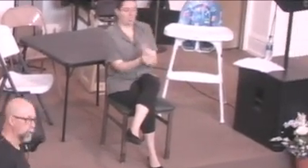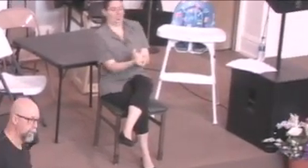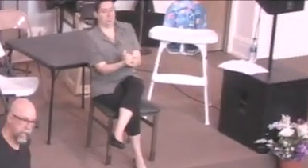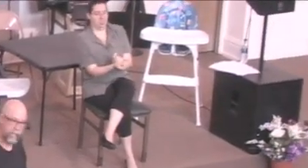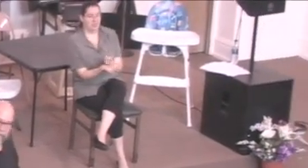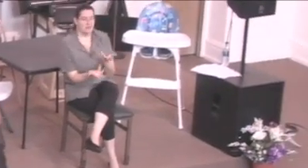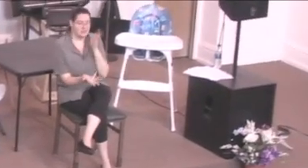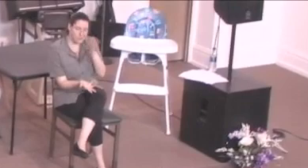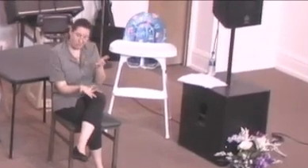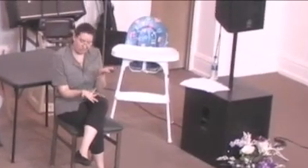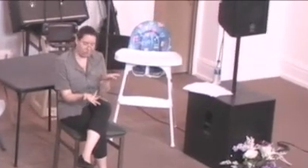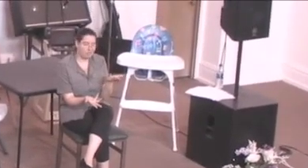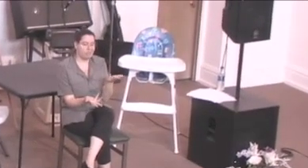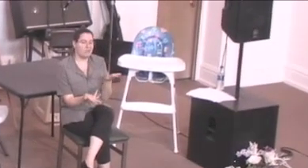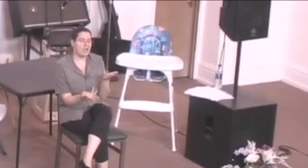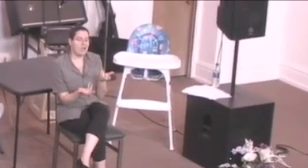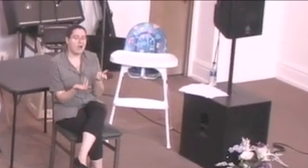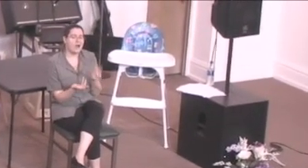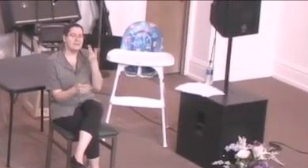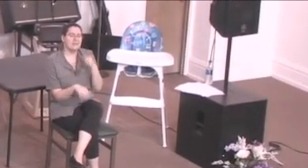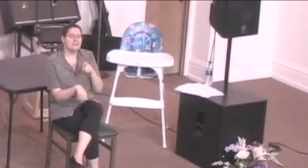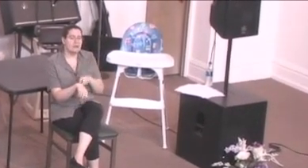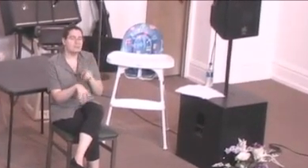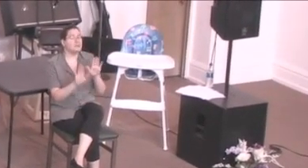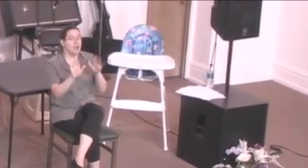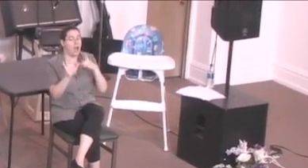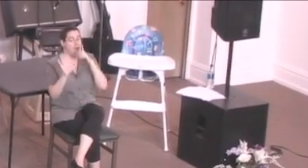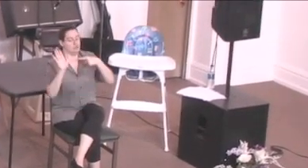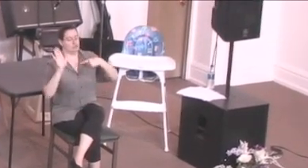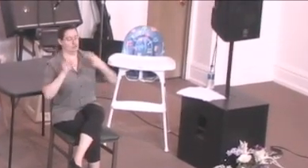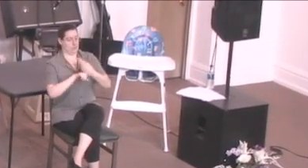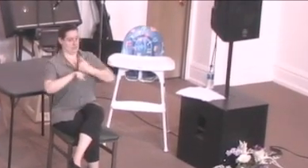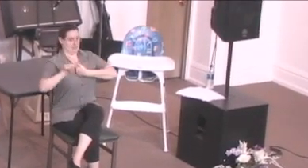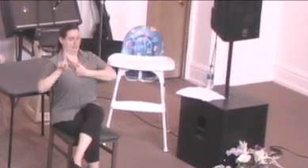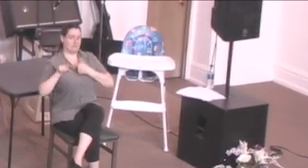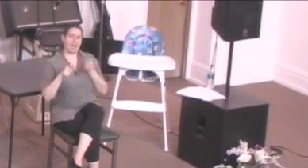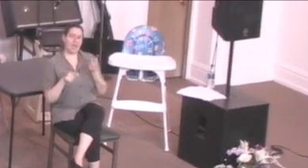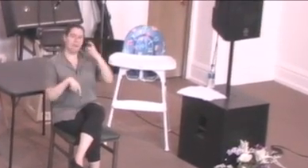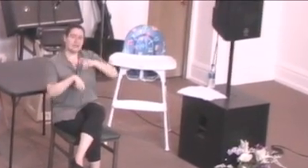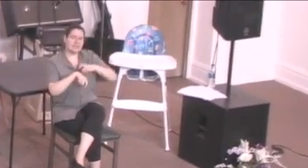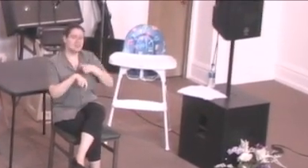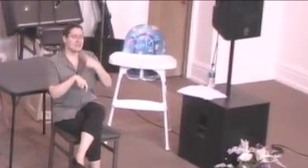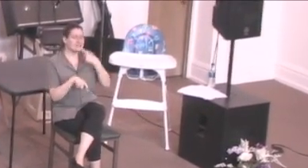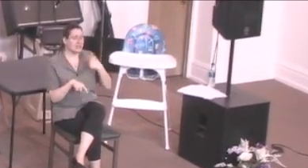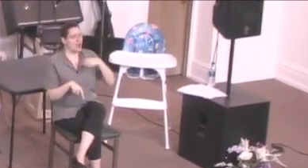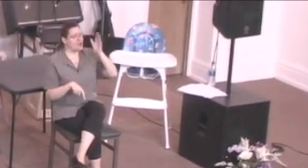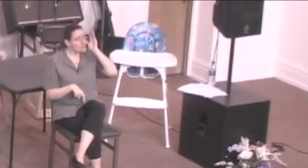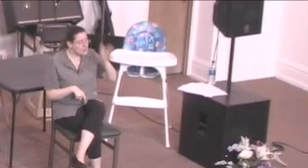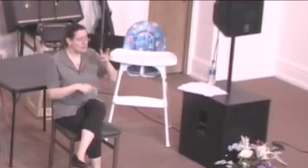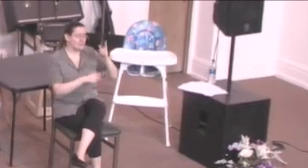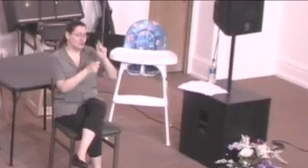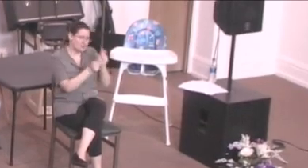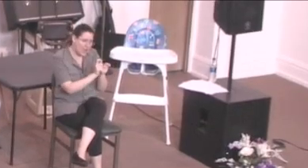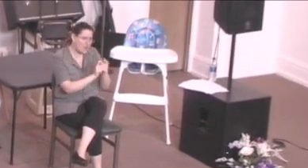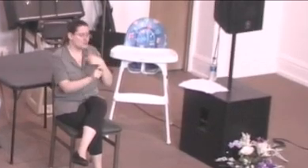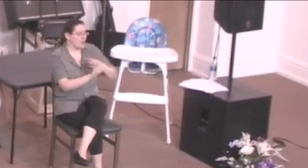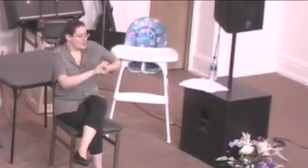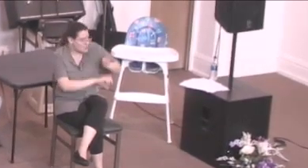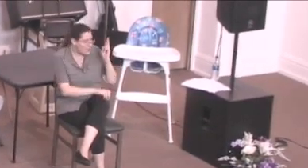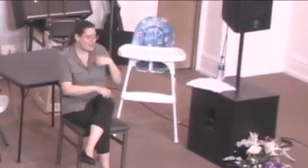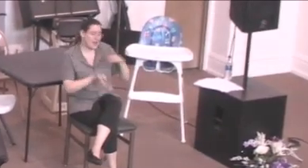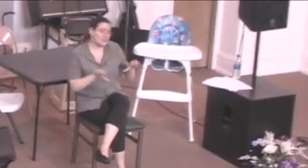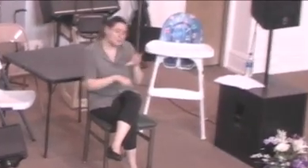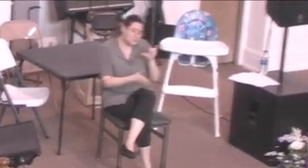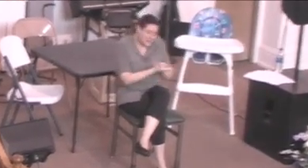You're gonna fall right back in it. How many times have, and I'll just point out me, how many times I said I was going to change, I was going to quit, I was going to do this. And I did good for